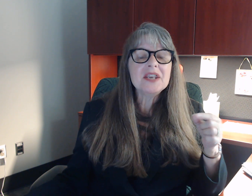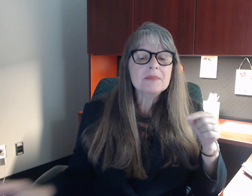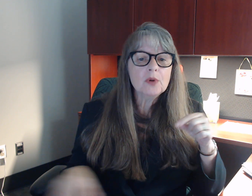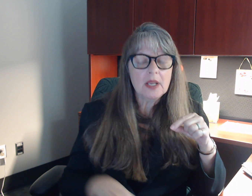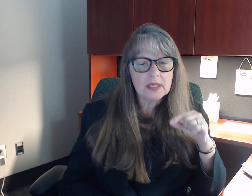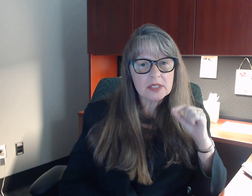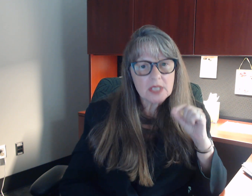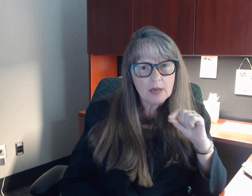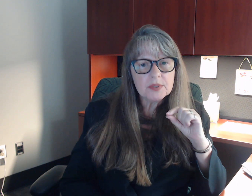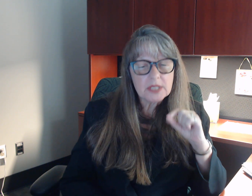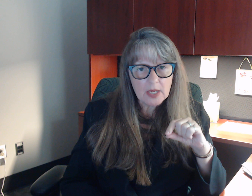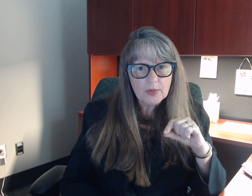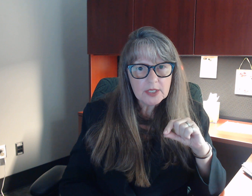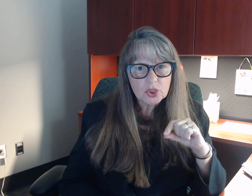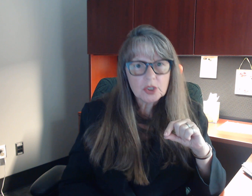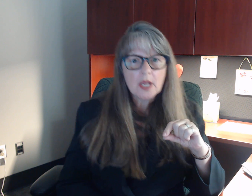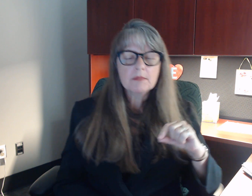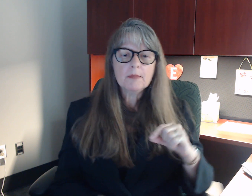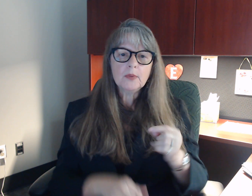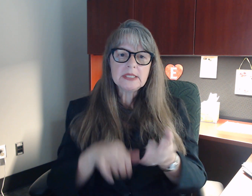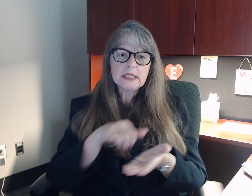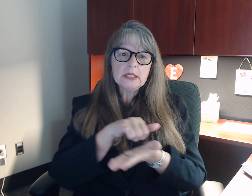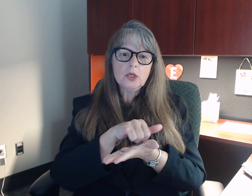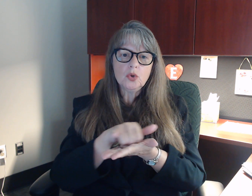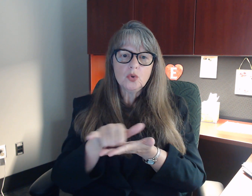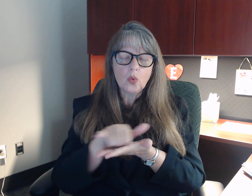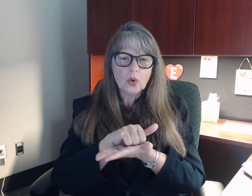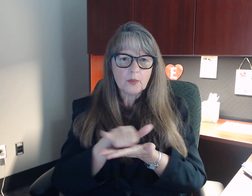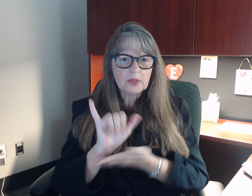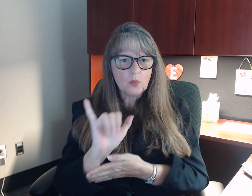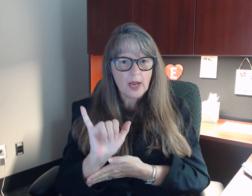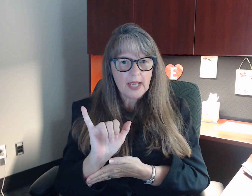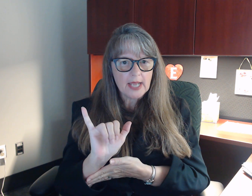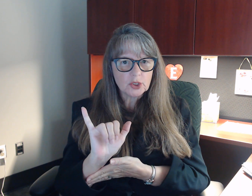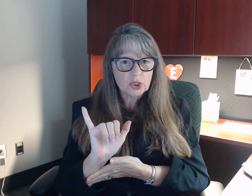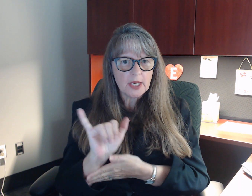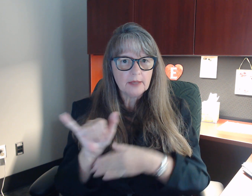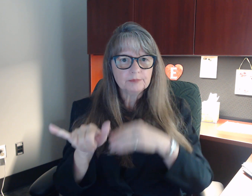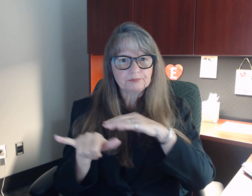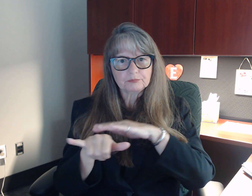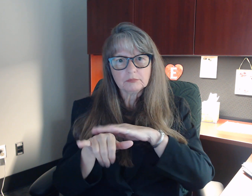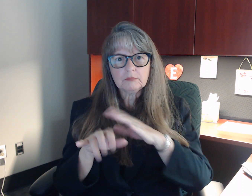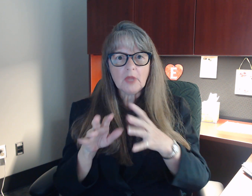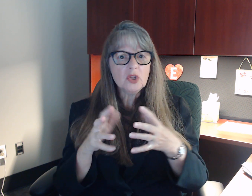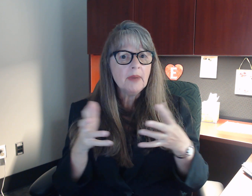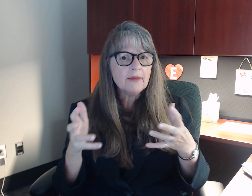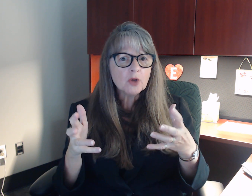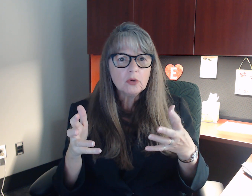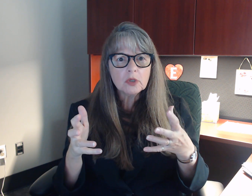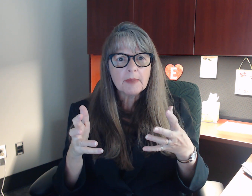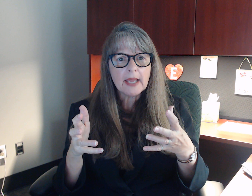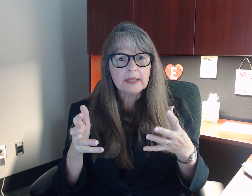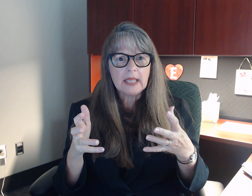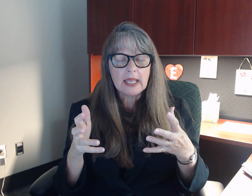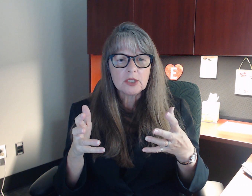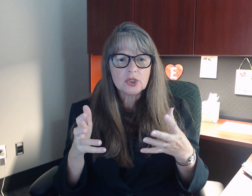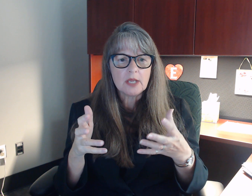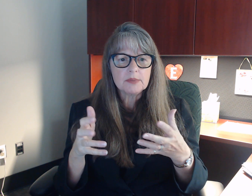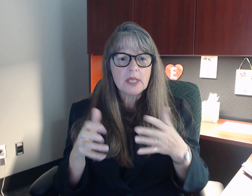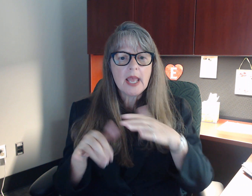remember, and a sub sandwich. Remember we did New York with the white hand shape? And you might have to go look back at the hand shapes. And